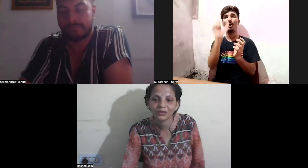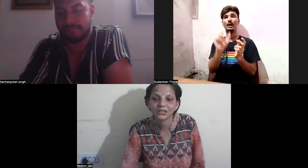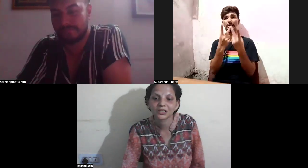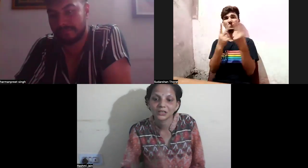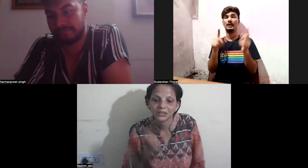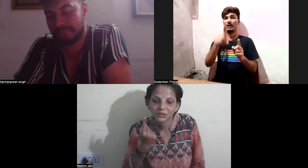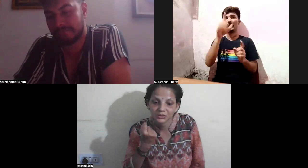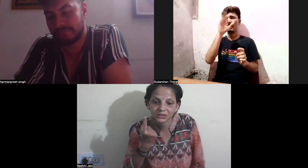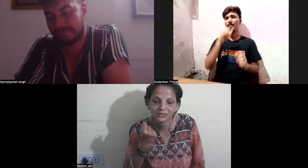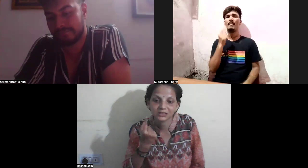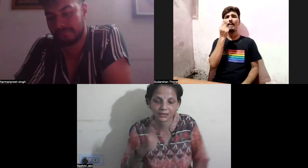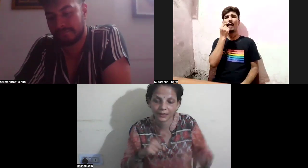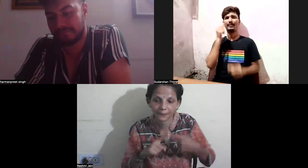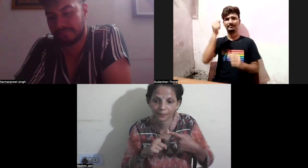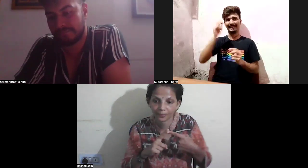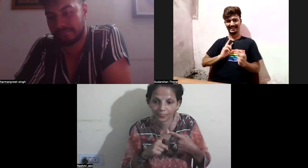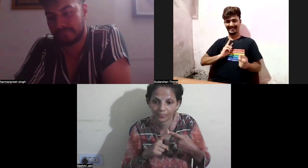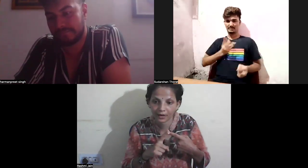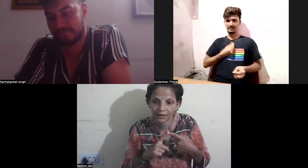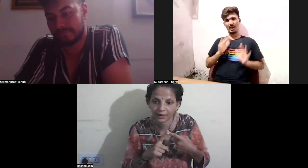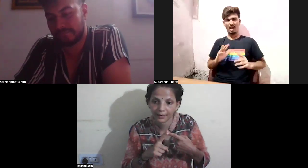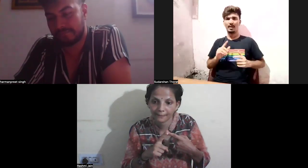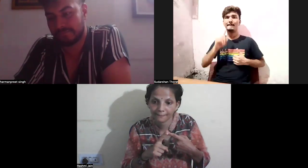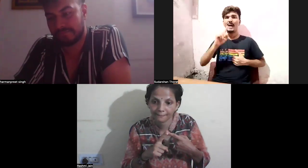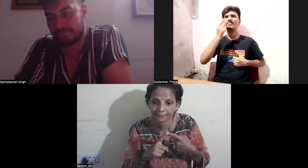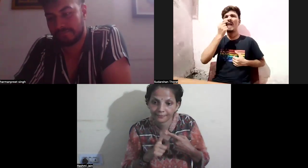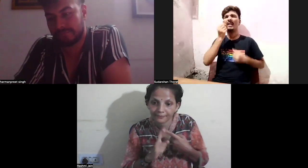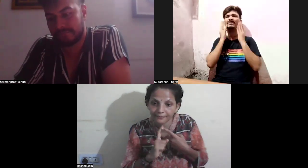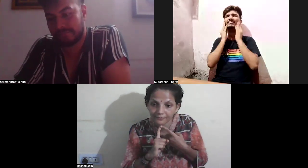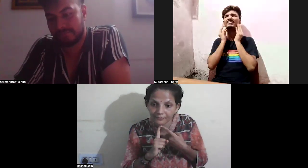it is not something like that they are trans people.